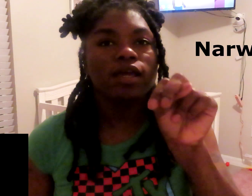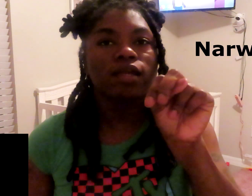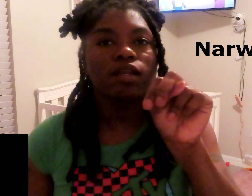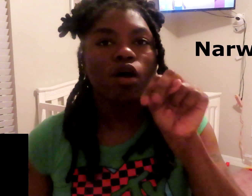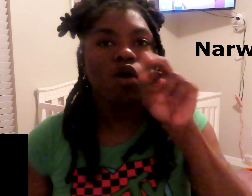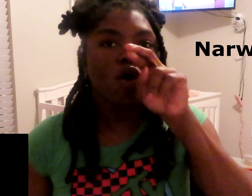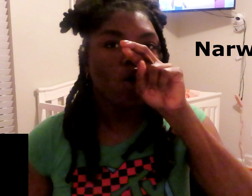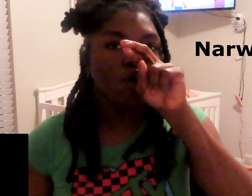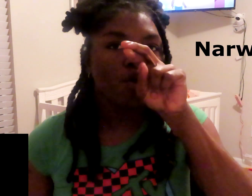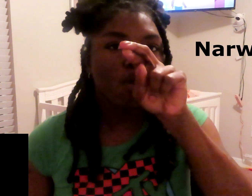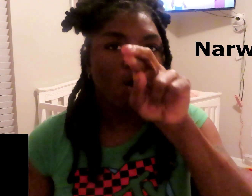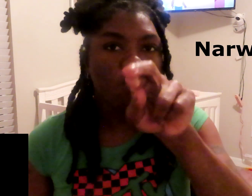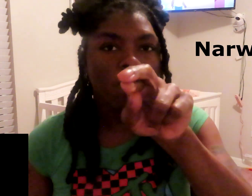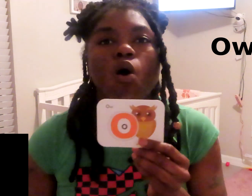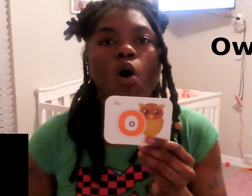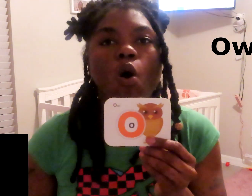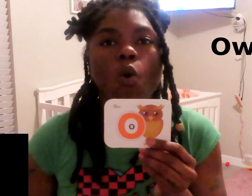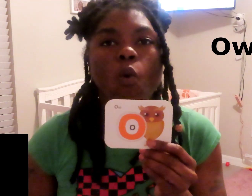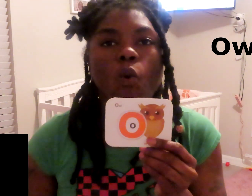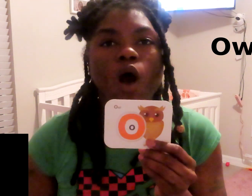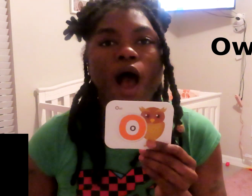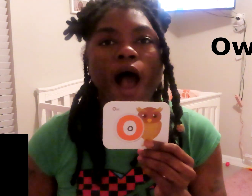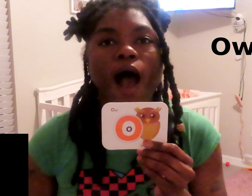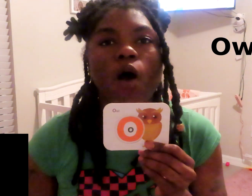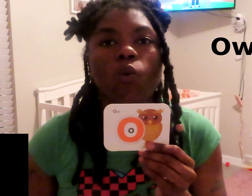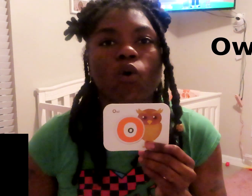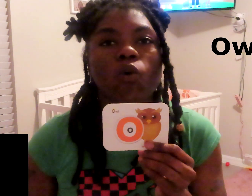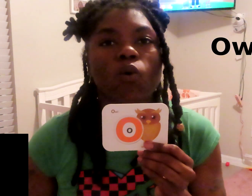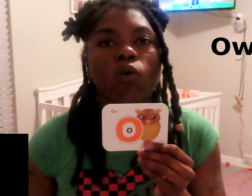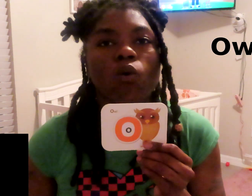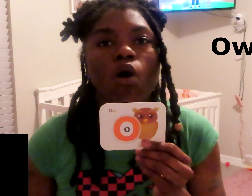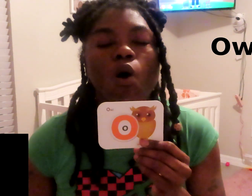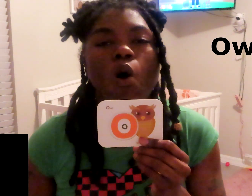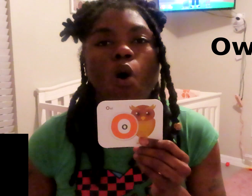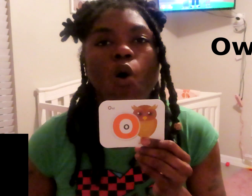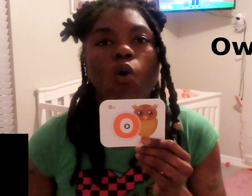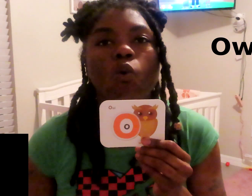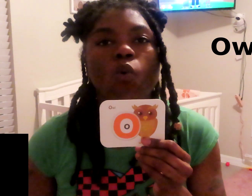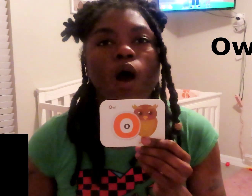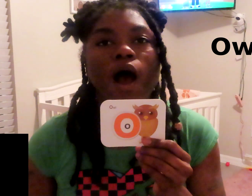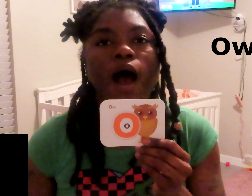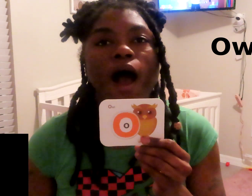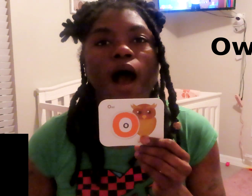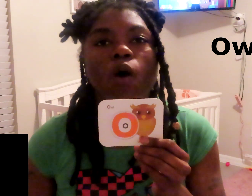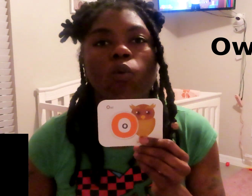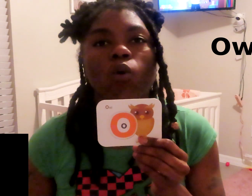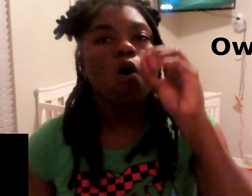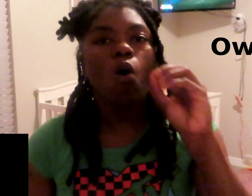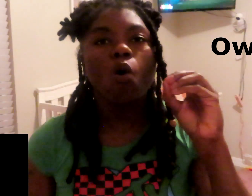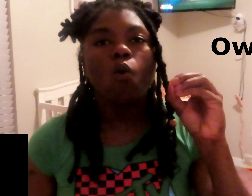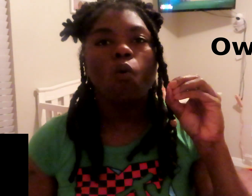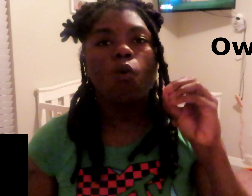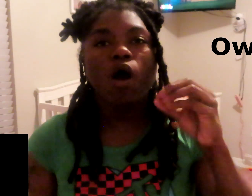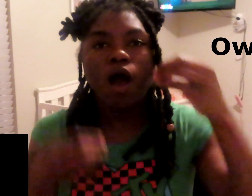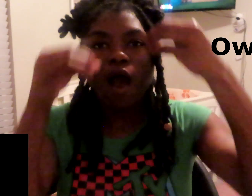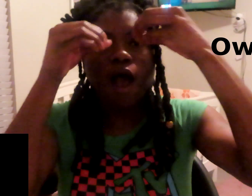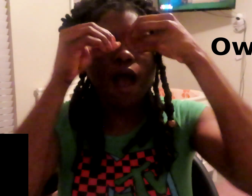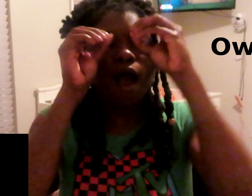N. Narwhal. O. Owl. O. Owl. O.